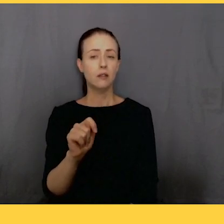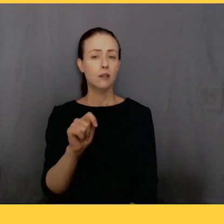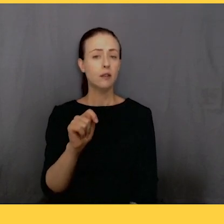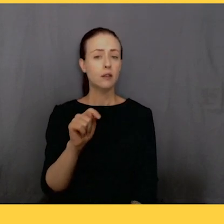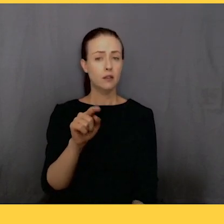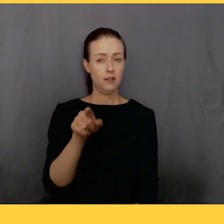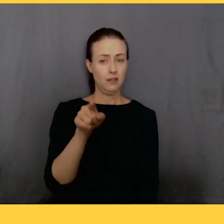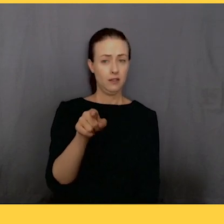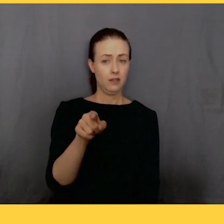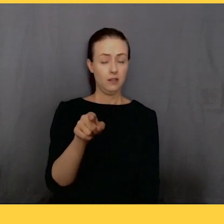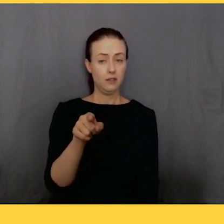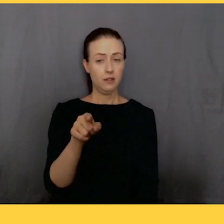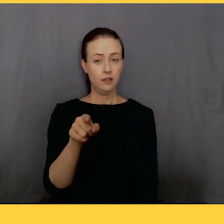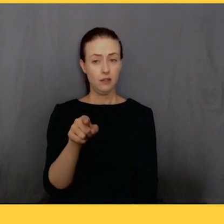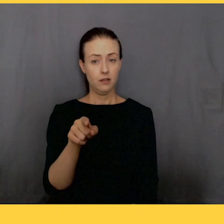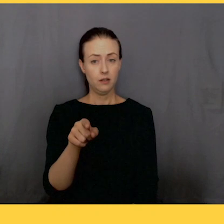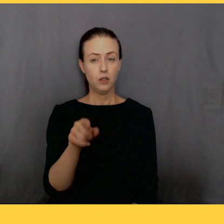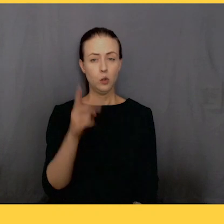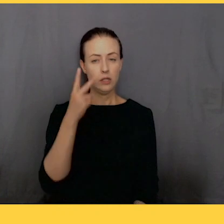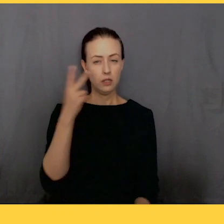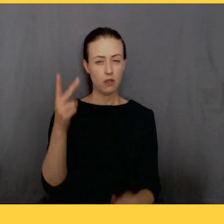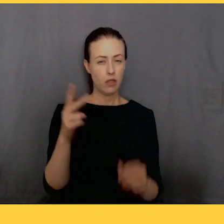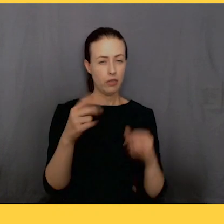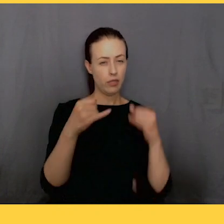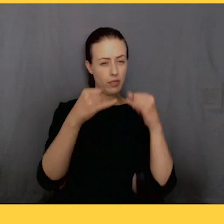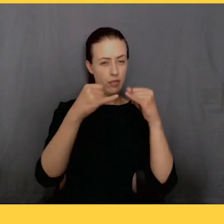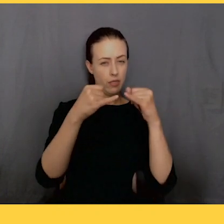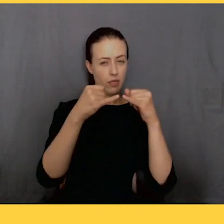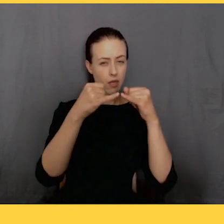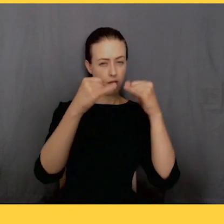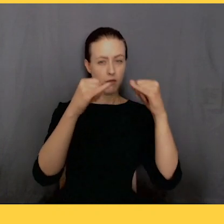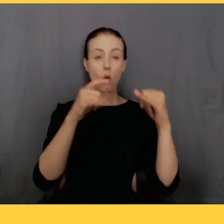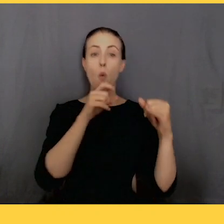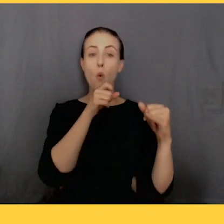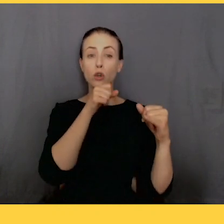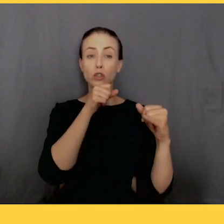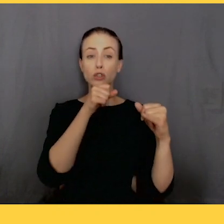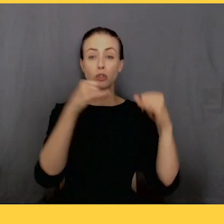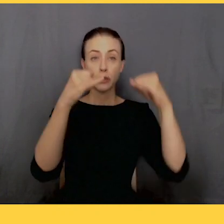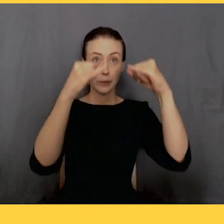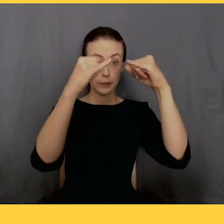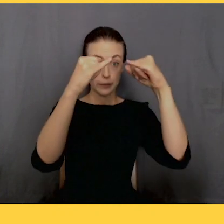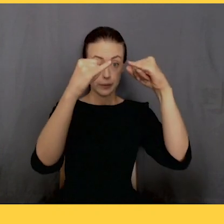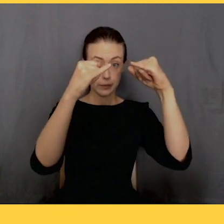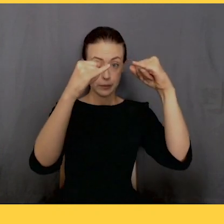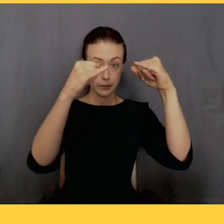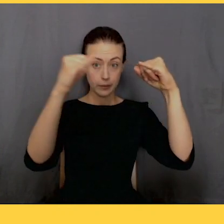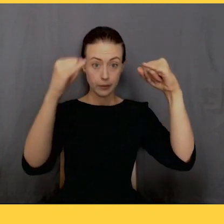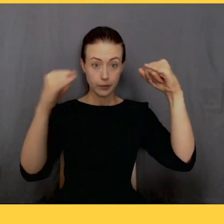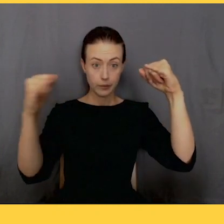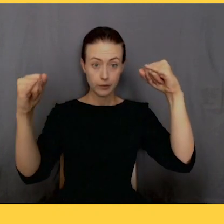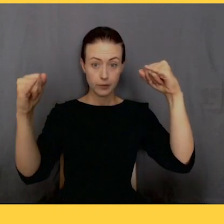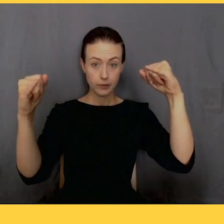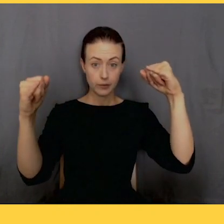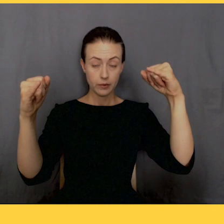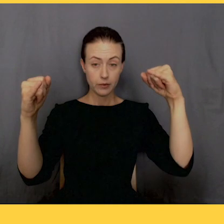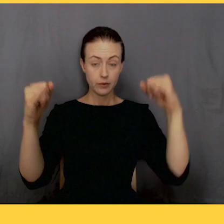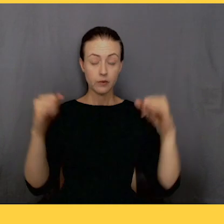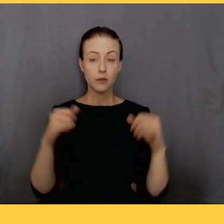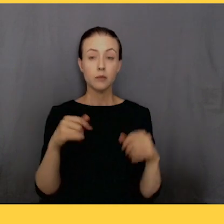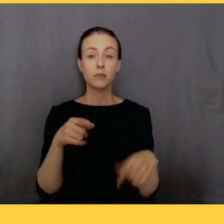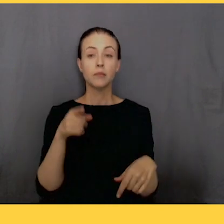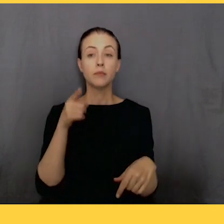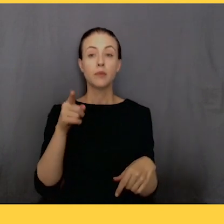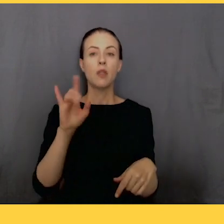diagram here give you sort of a marker. The orange lines at the very top of the picture here is